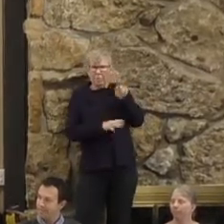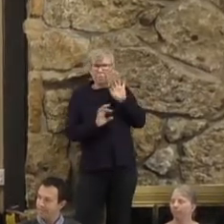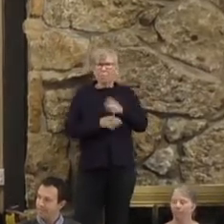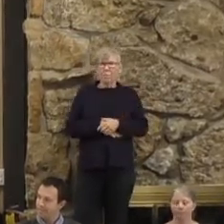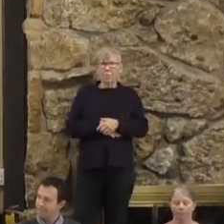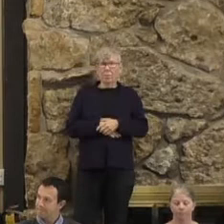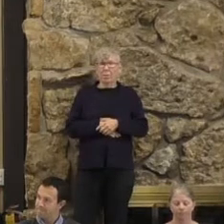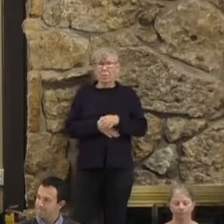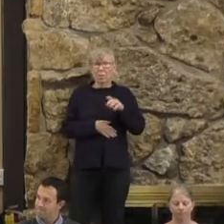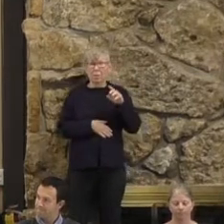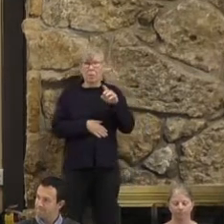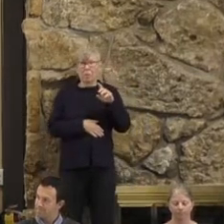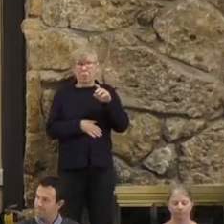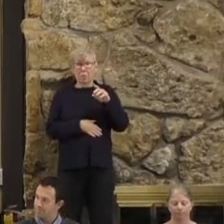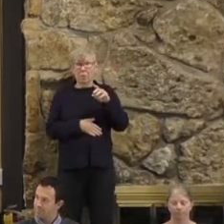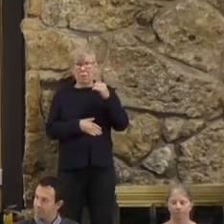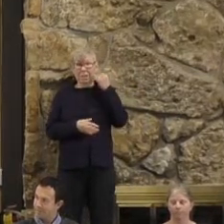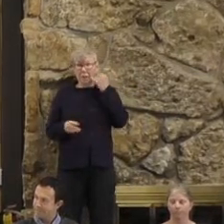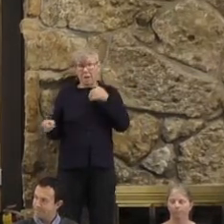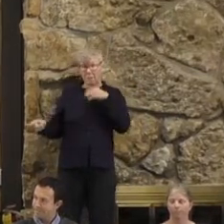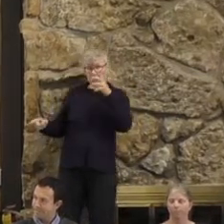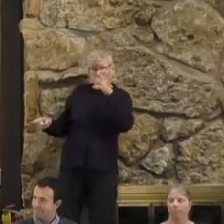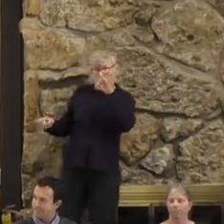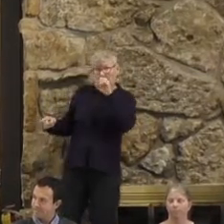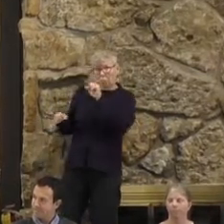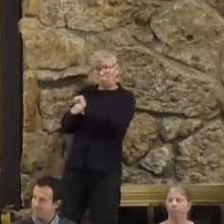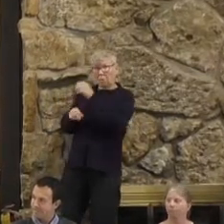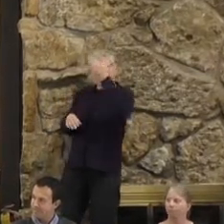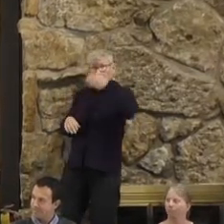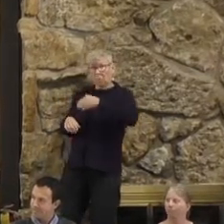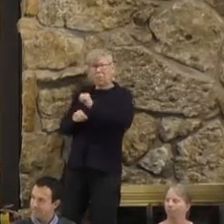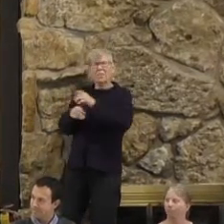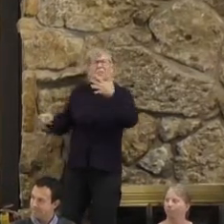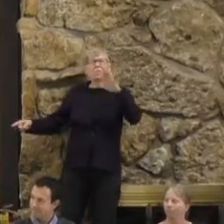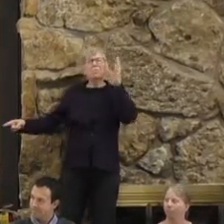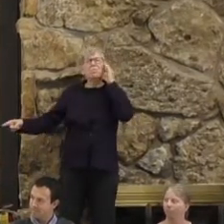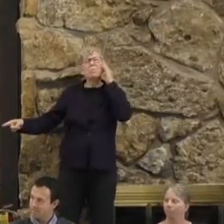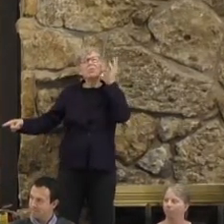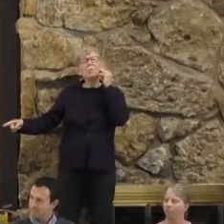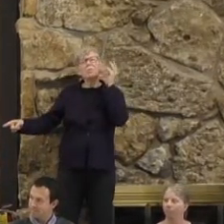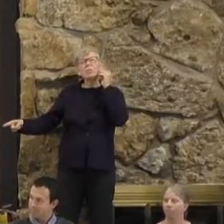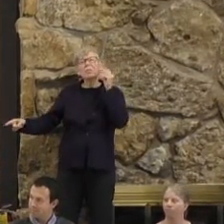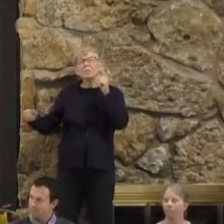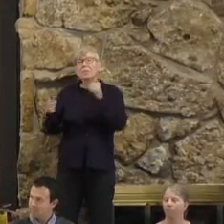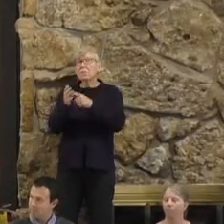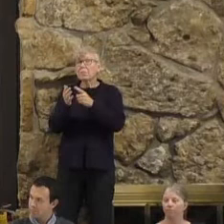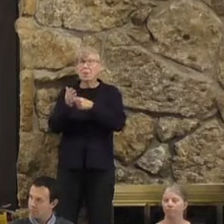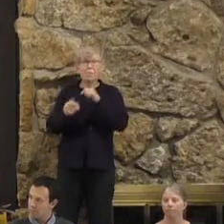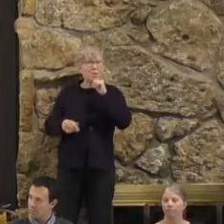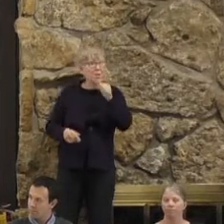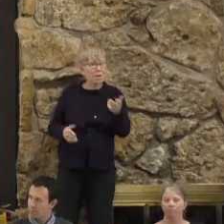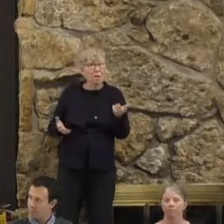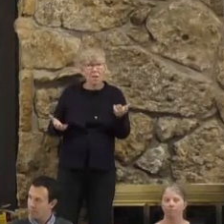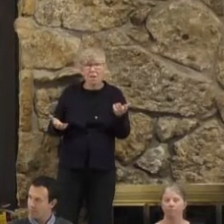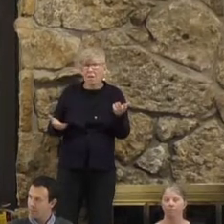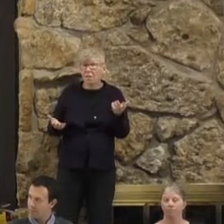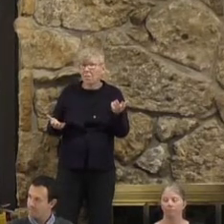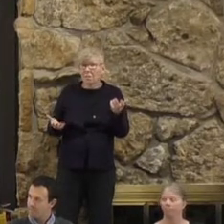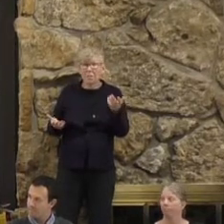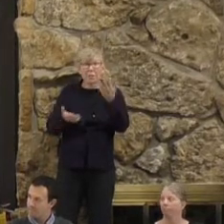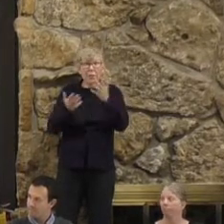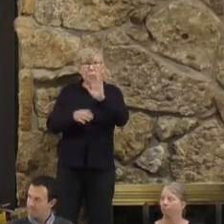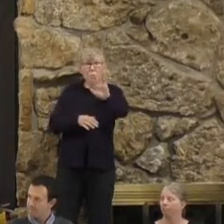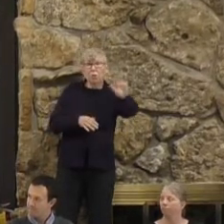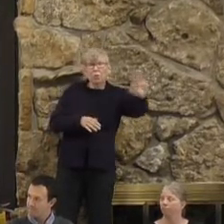Chris and who knows exactly what to do and has experience, but sometimes you don't, or sometimes things might not be working, or you